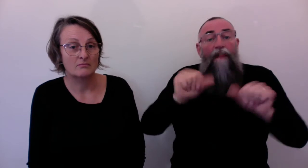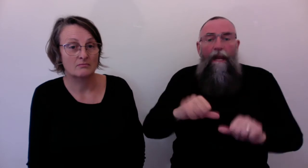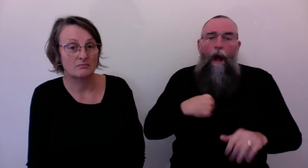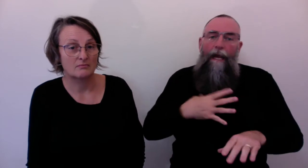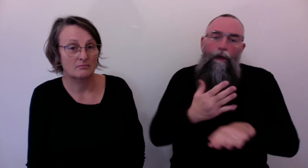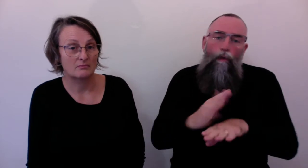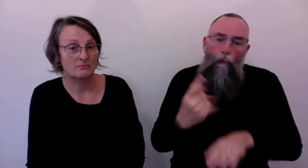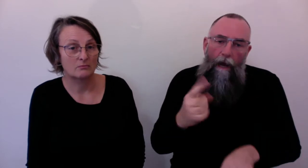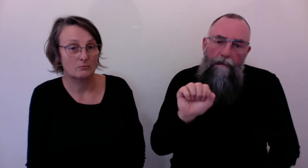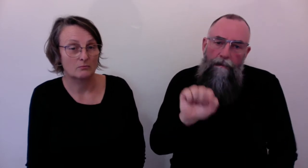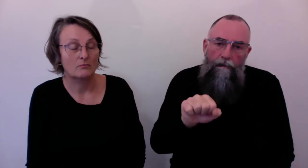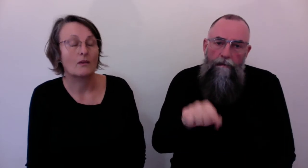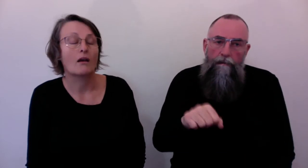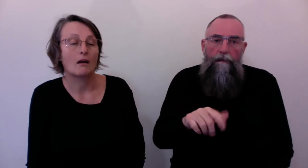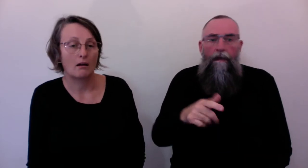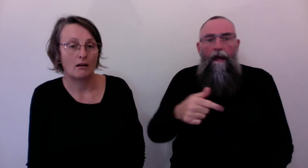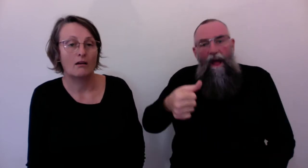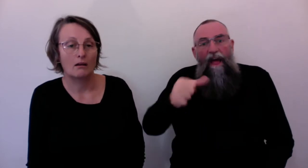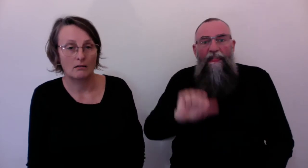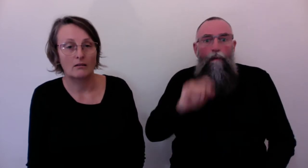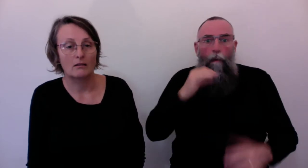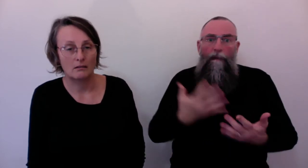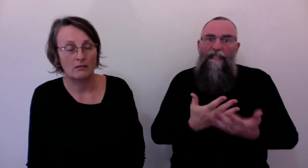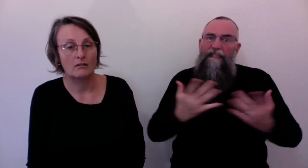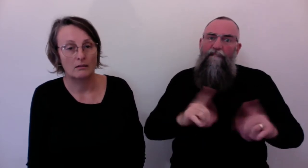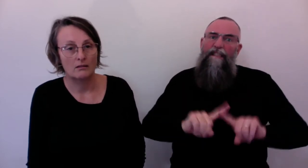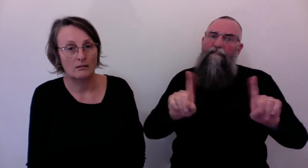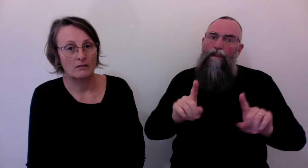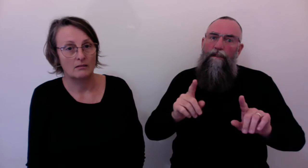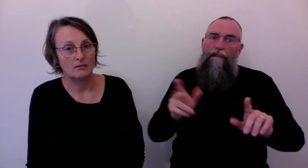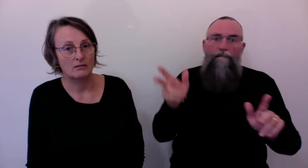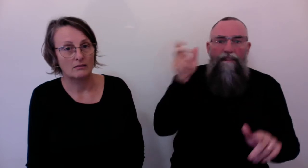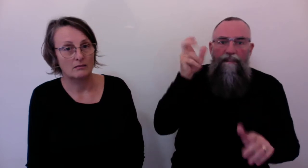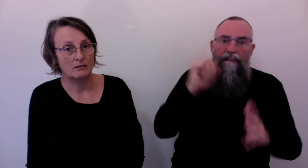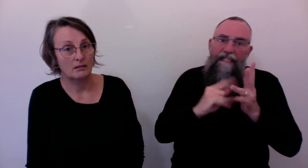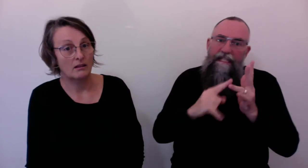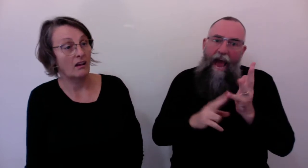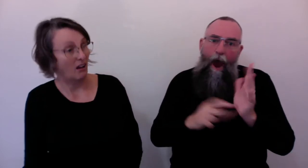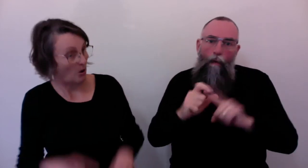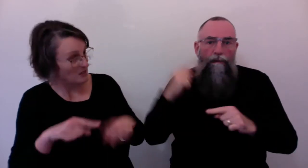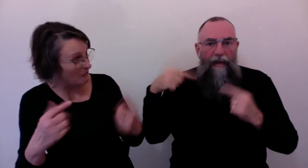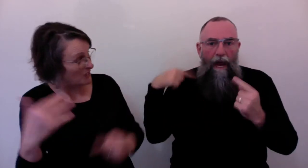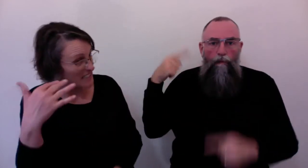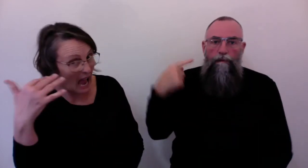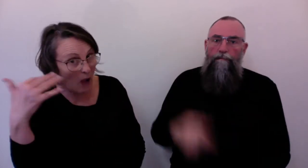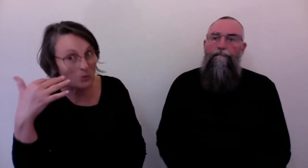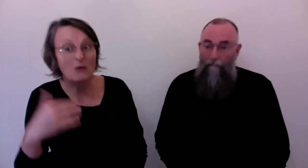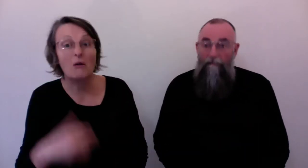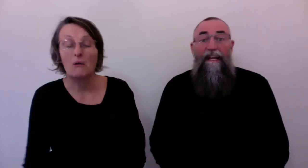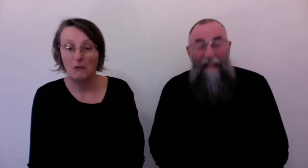then it would be You different have to learn again. sounds. Different sound. Yeah. So going back to the question we actually asked off the air